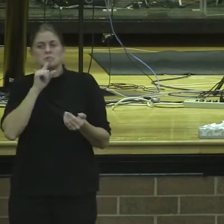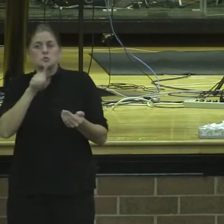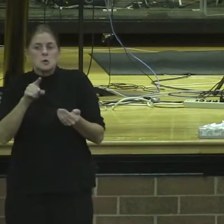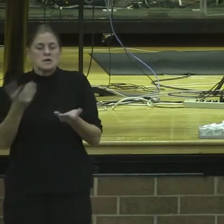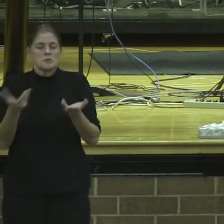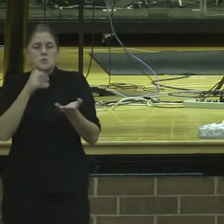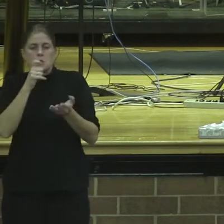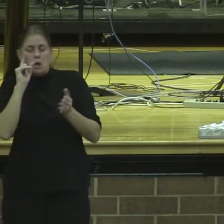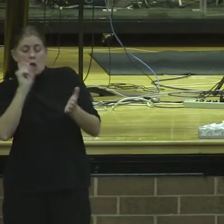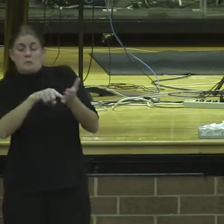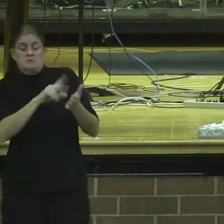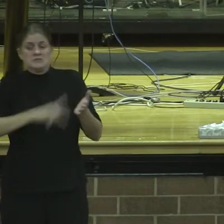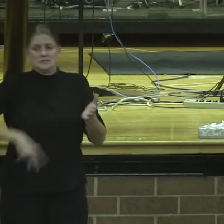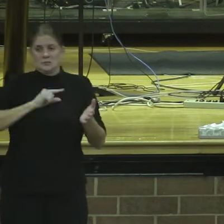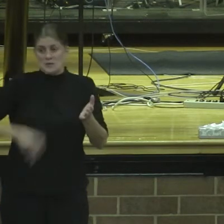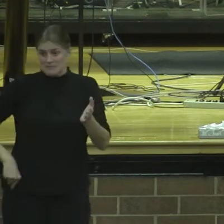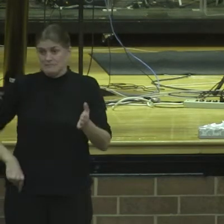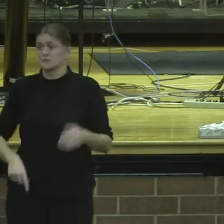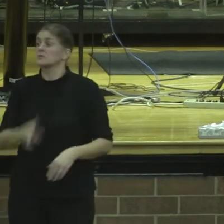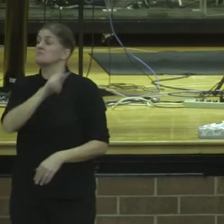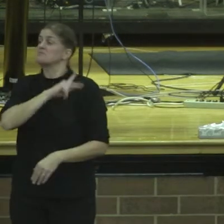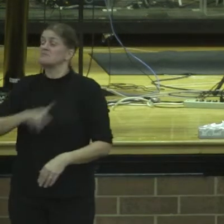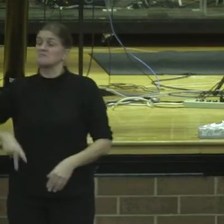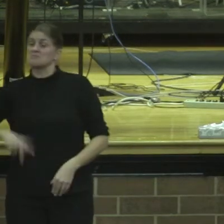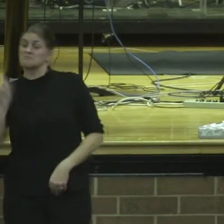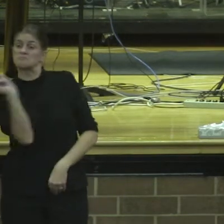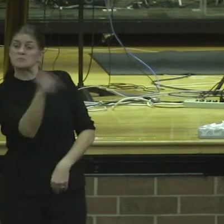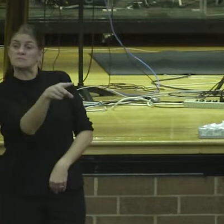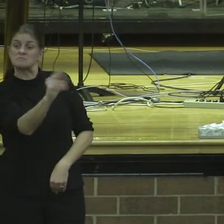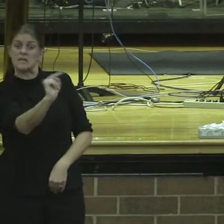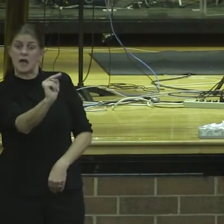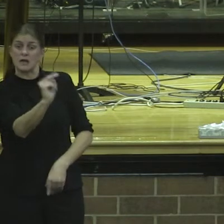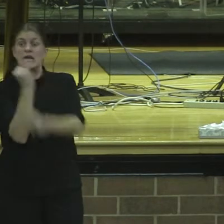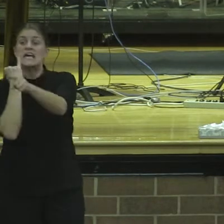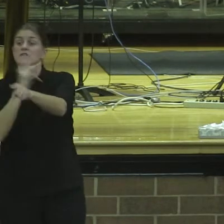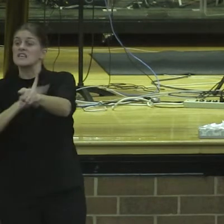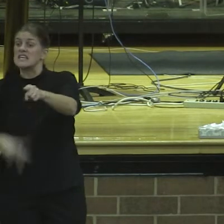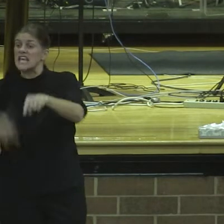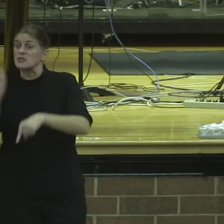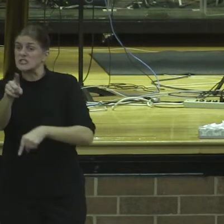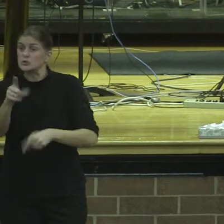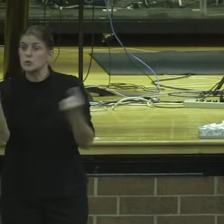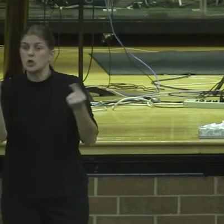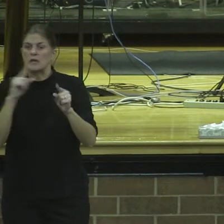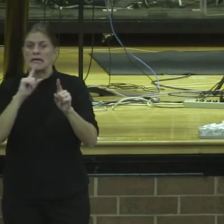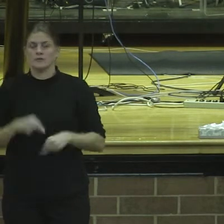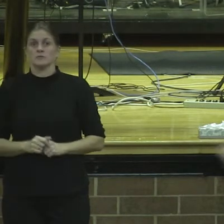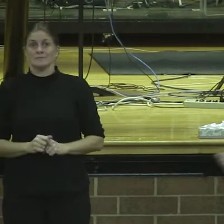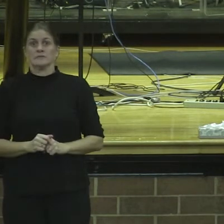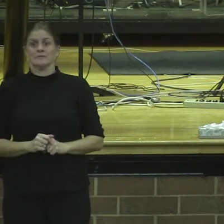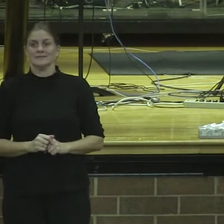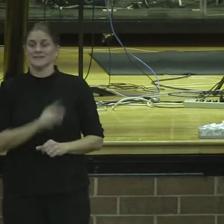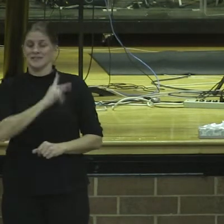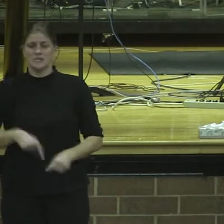saying. So the king asks. Now, if the king asks you a question, you answer.